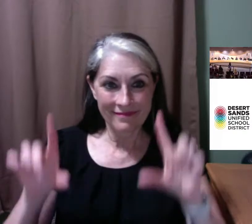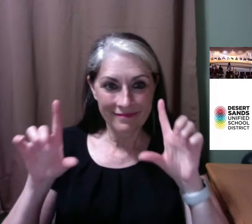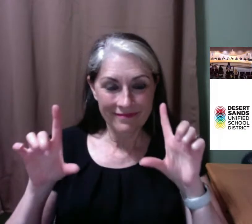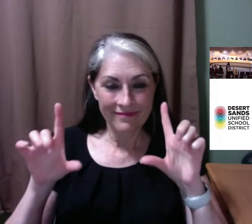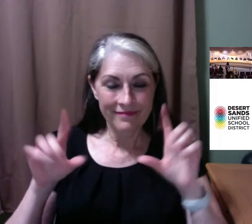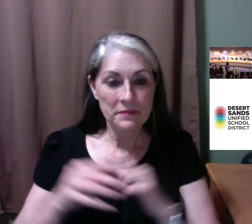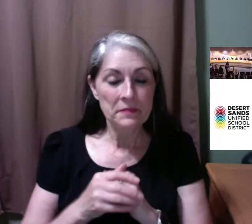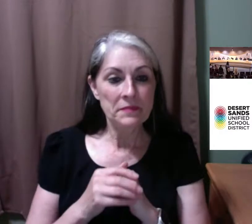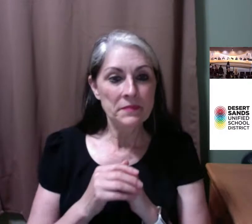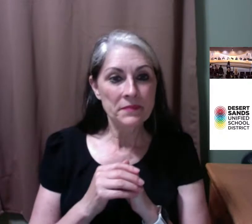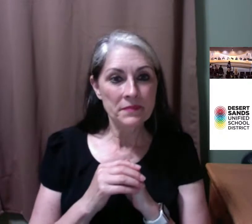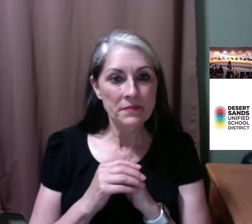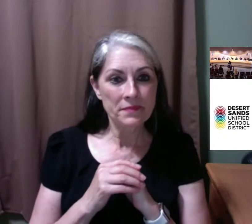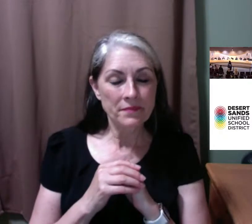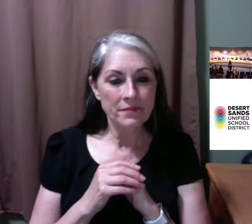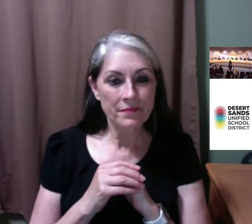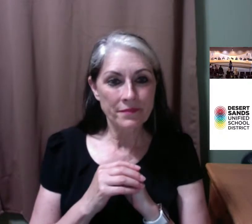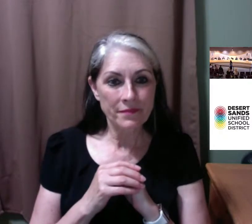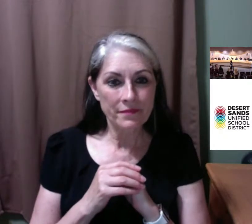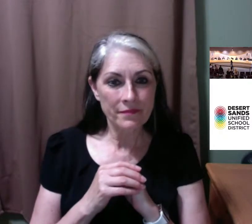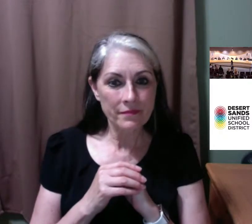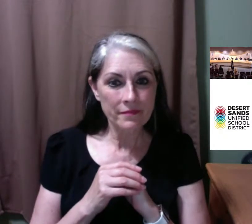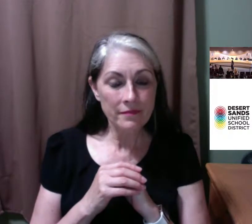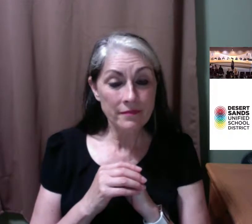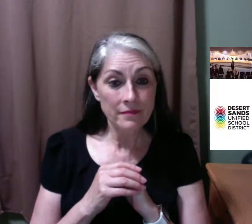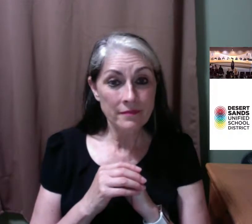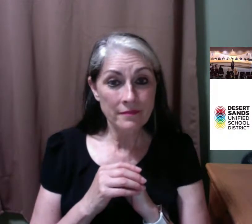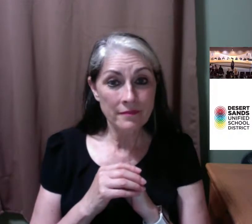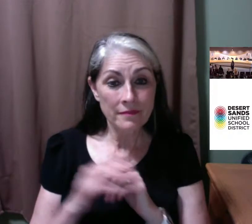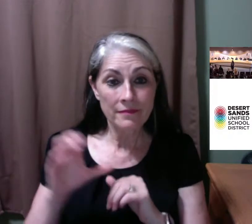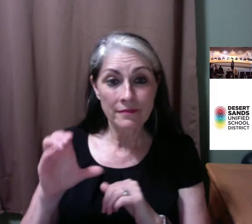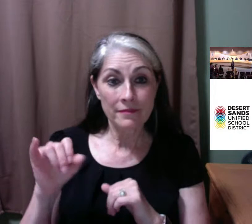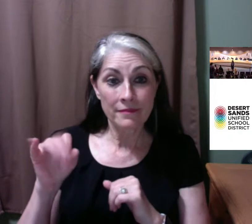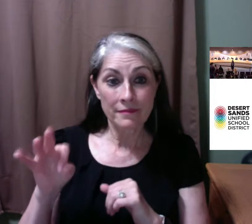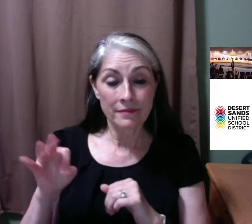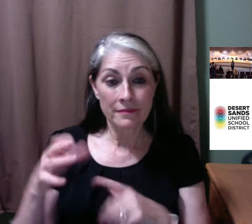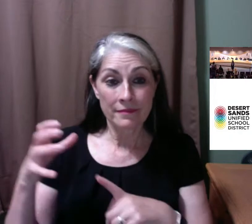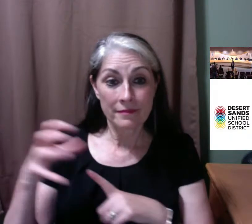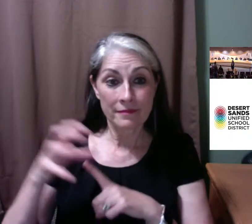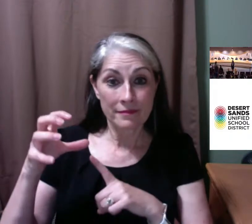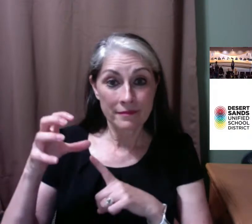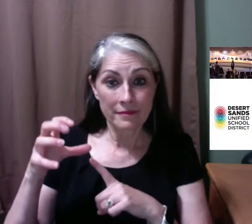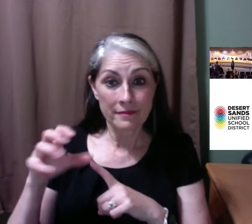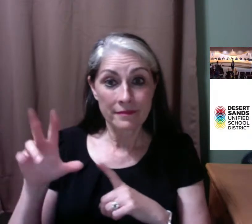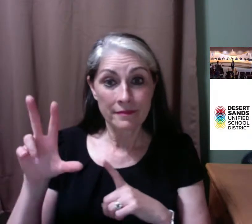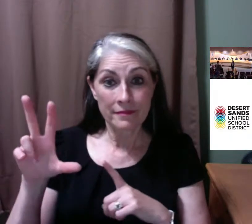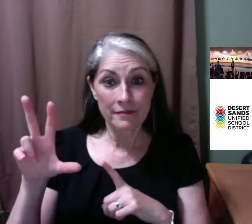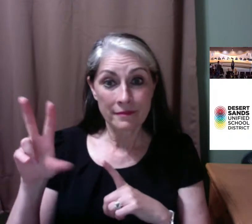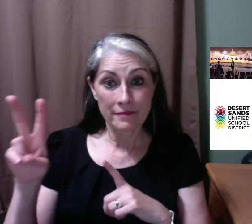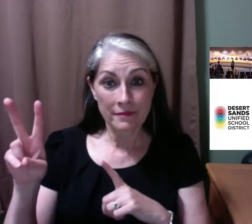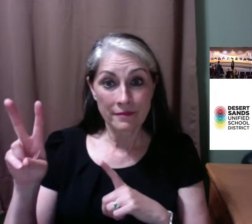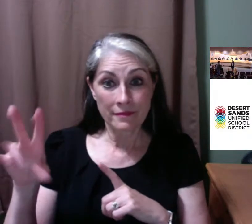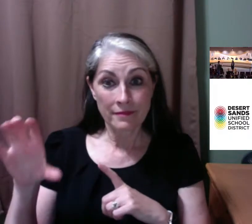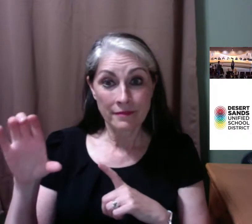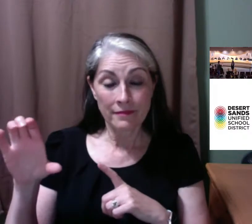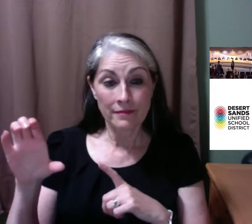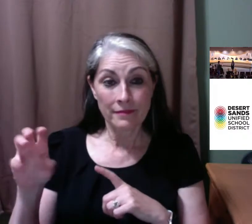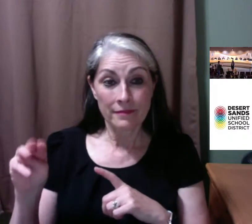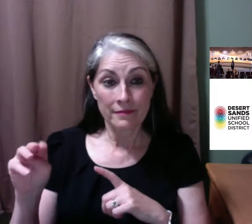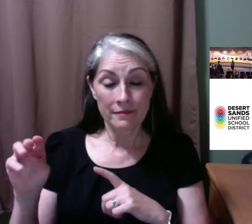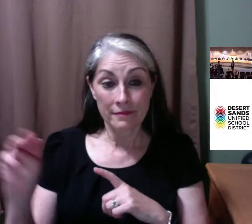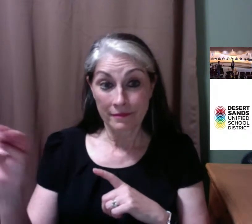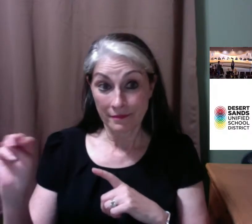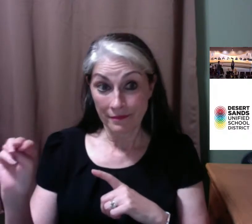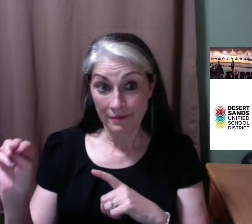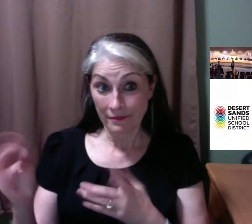So Marjorie is the CIF champion in the 3,200 meter. Mike, you don't